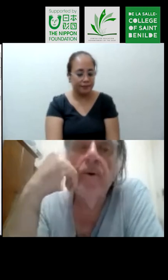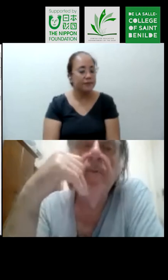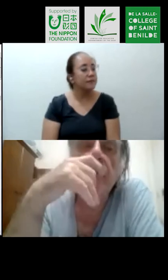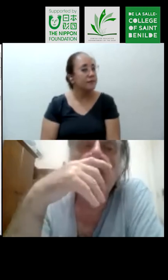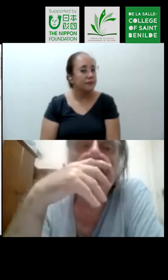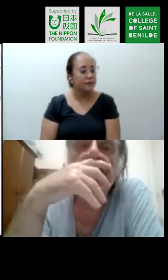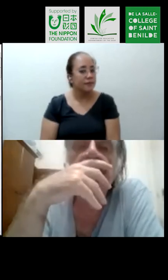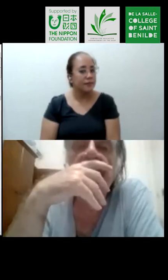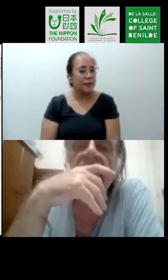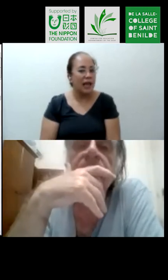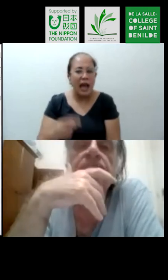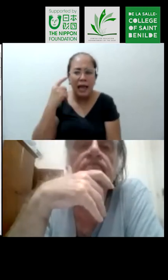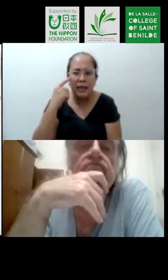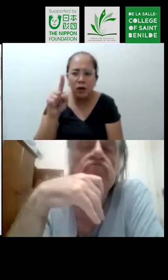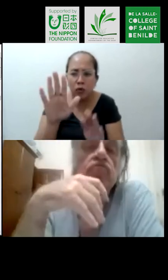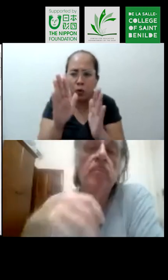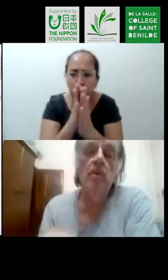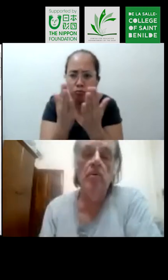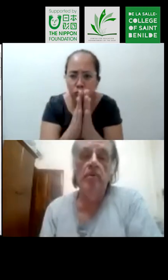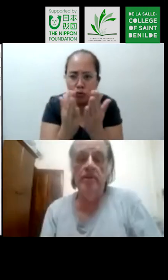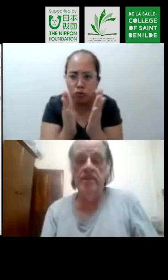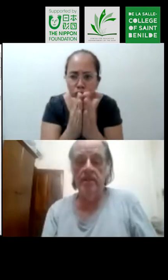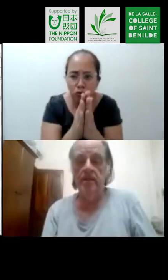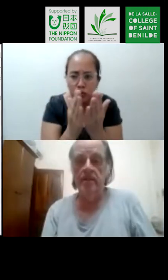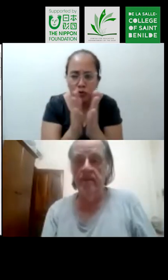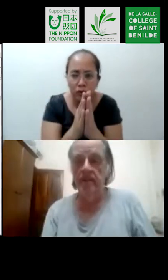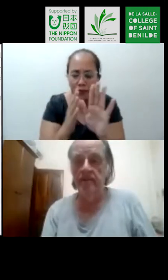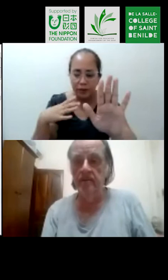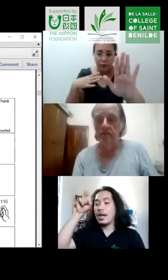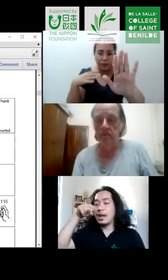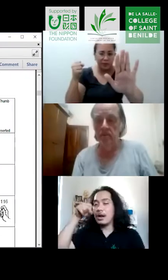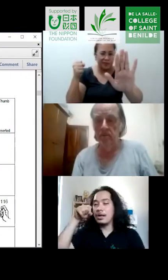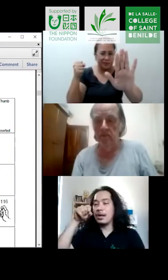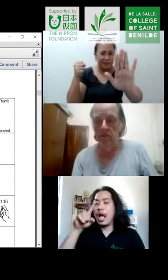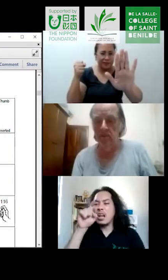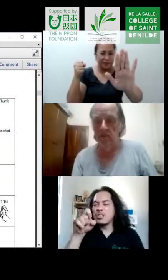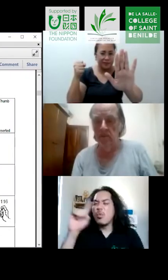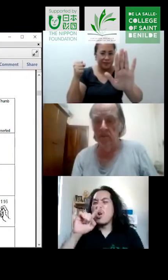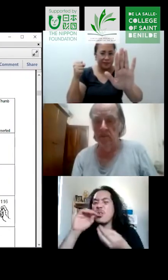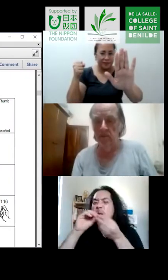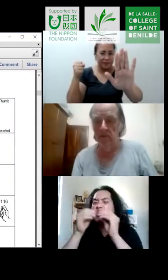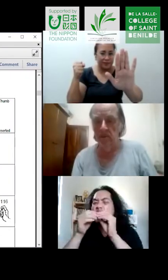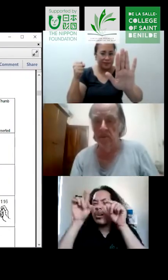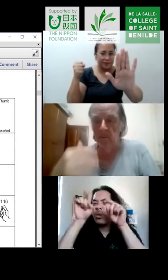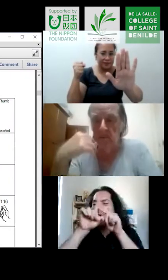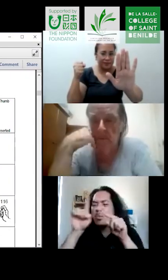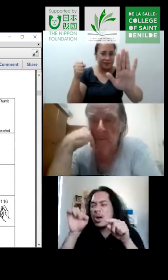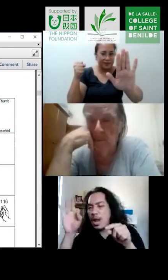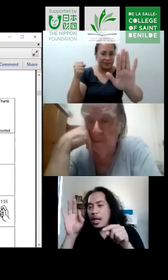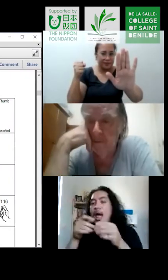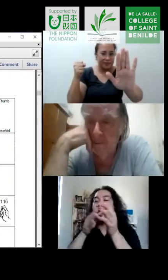I think your book will be about, oh, hold on a second Sorry, here. Peebs made a comment.